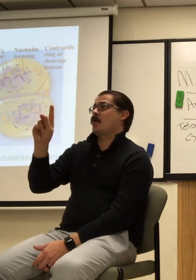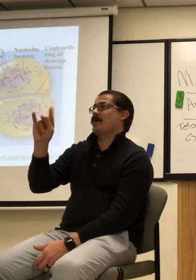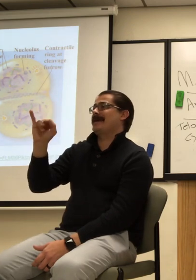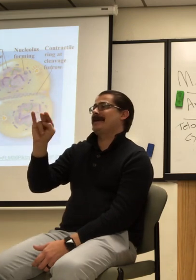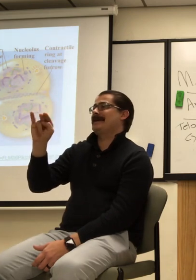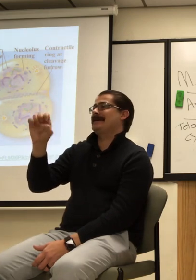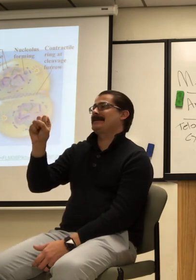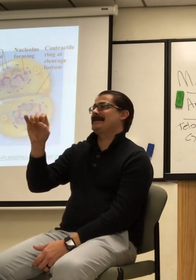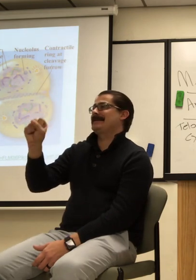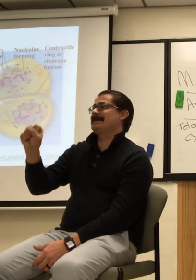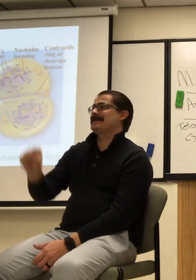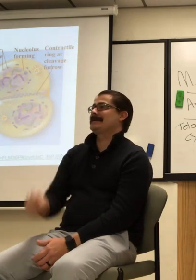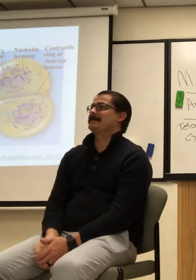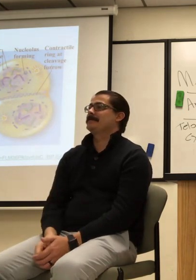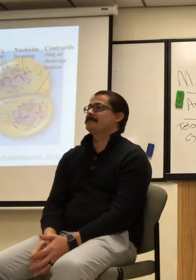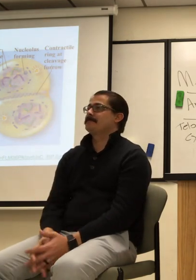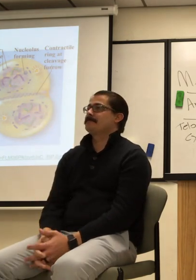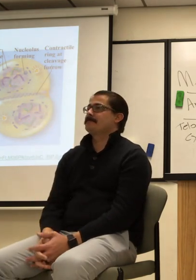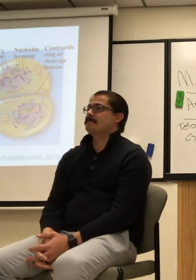Telophase/cytokinesis.